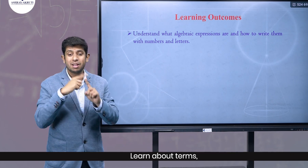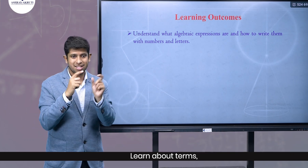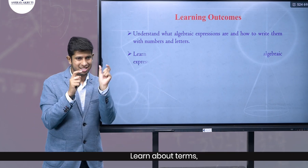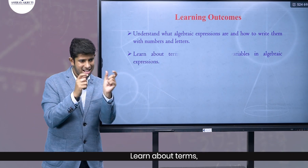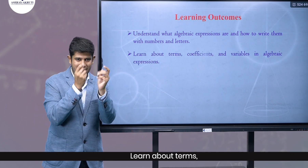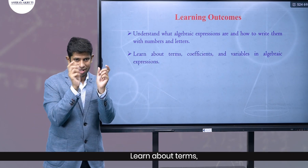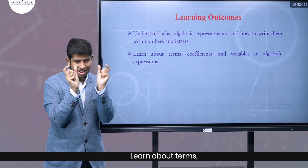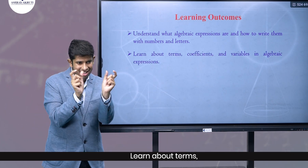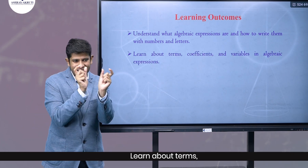Learn about terms,